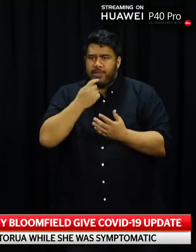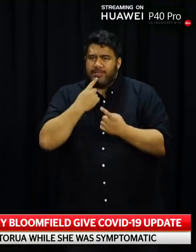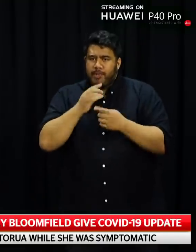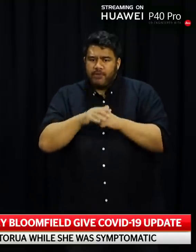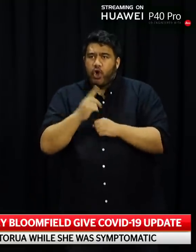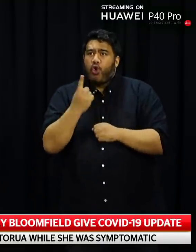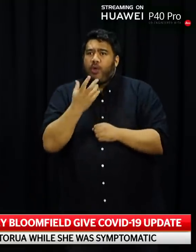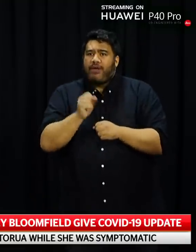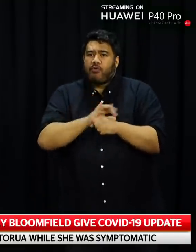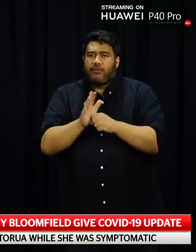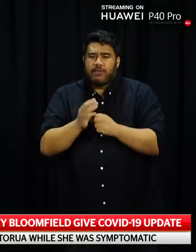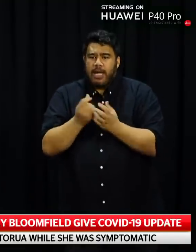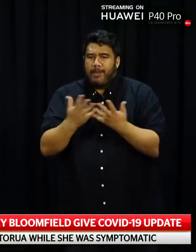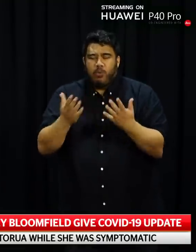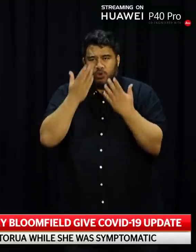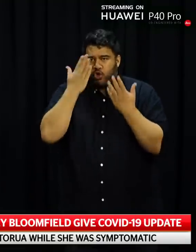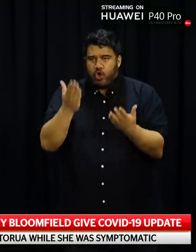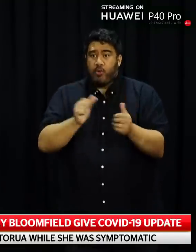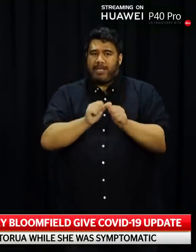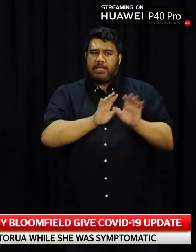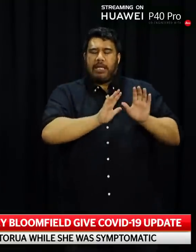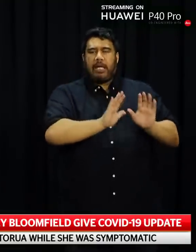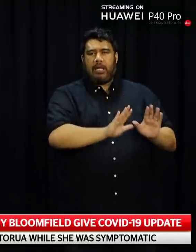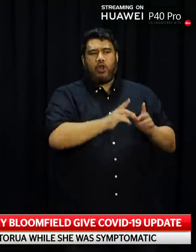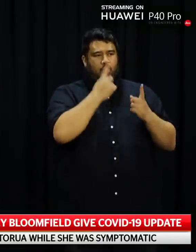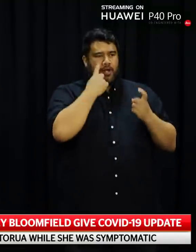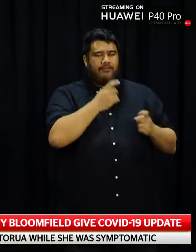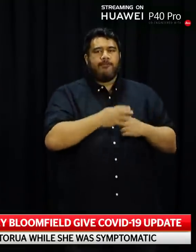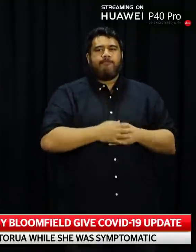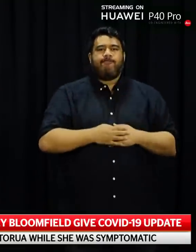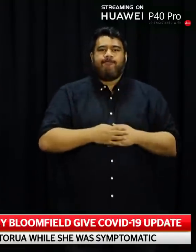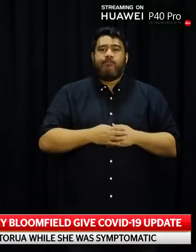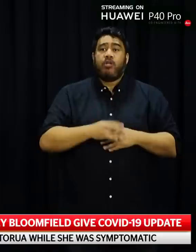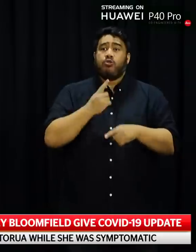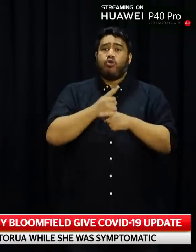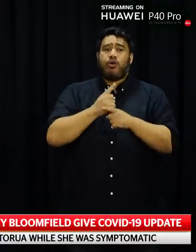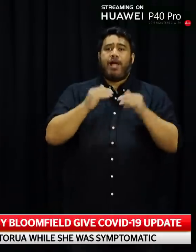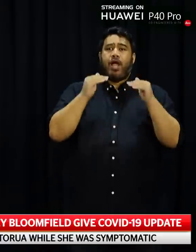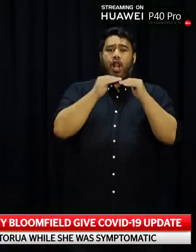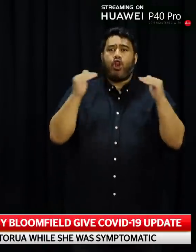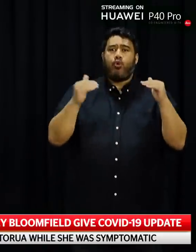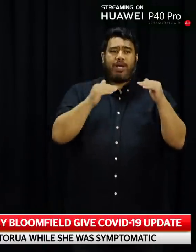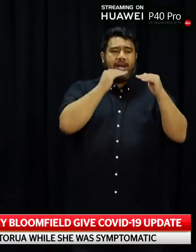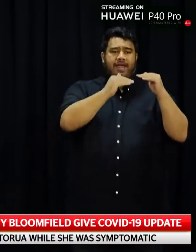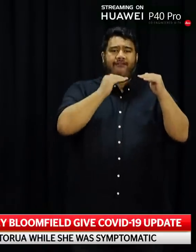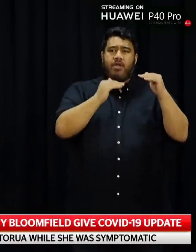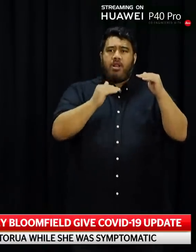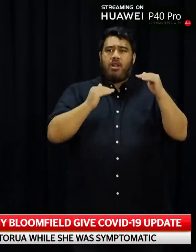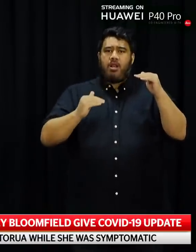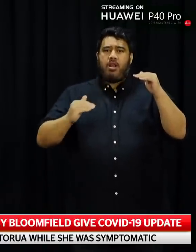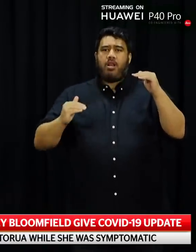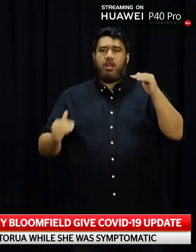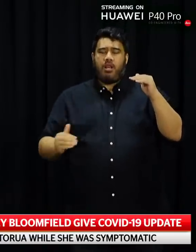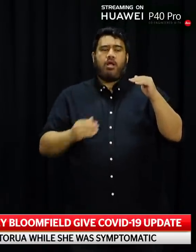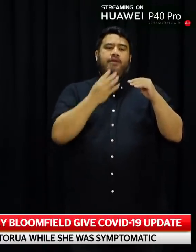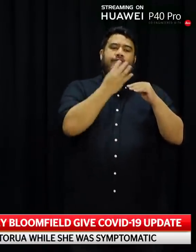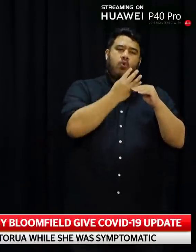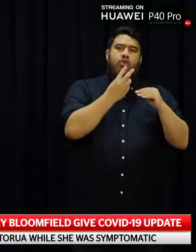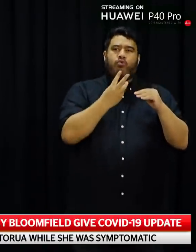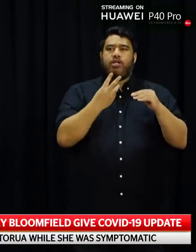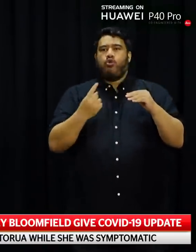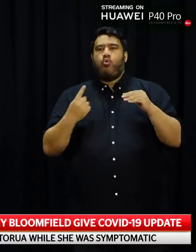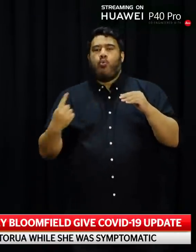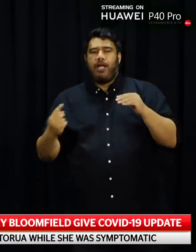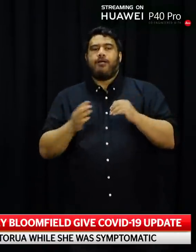information. I want to come to alert levels and some reminders around what the alert levels mean, particularly